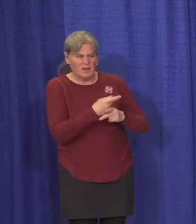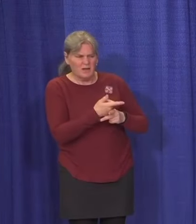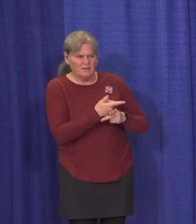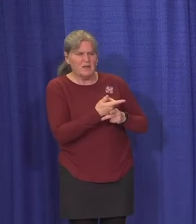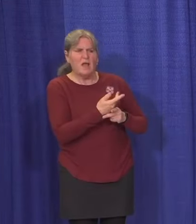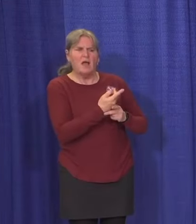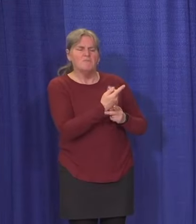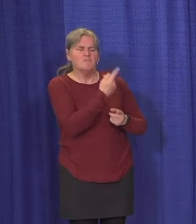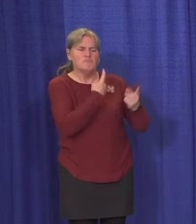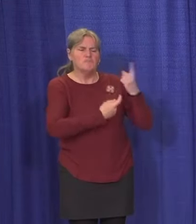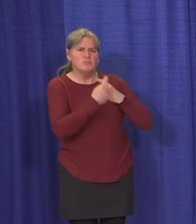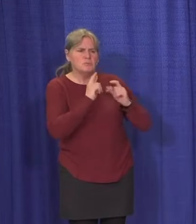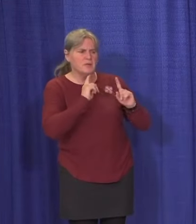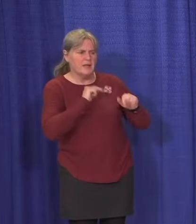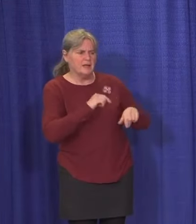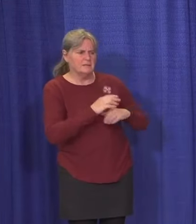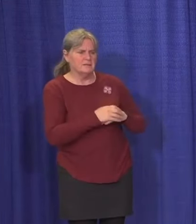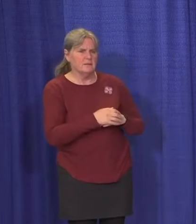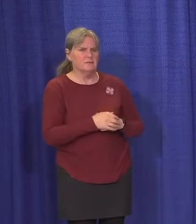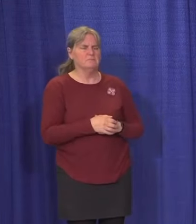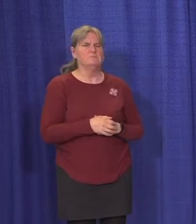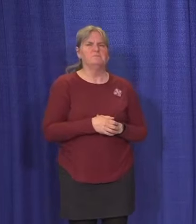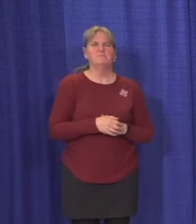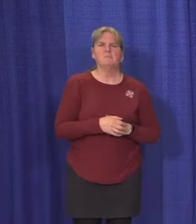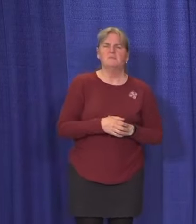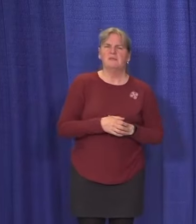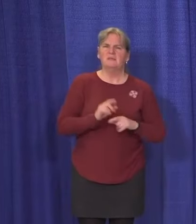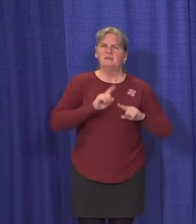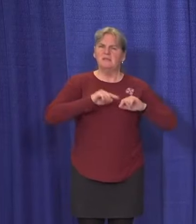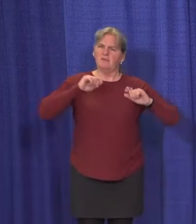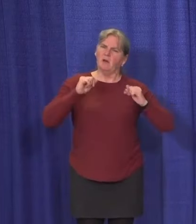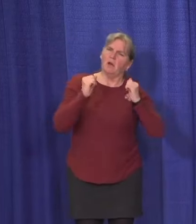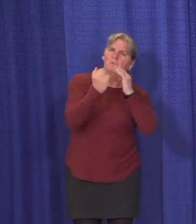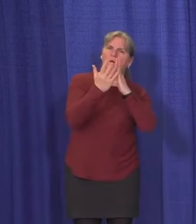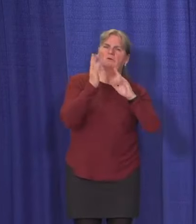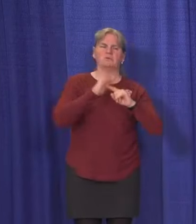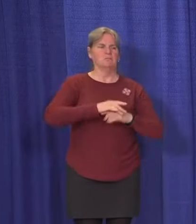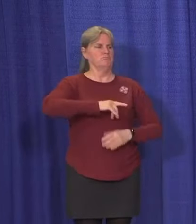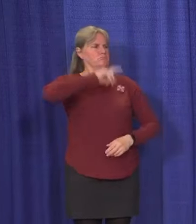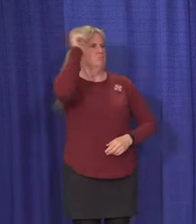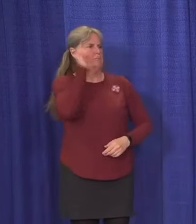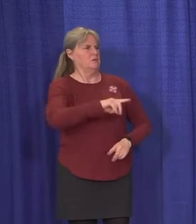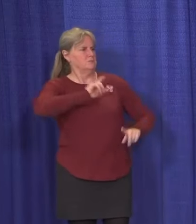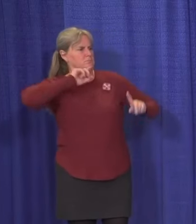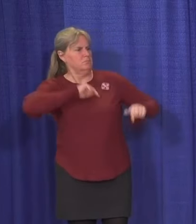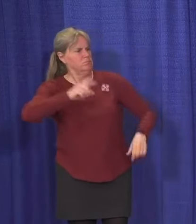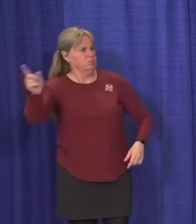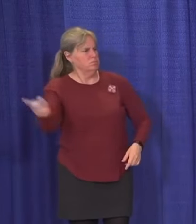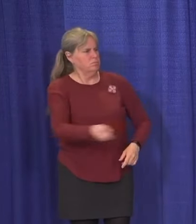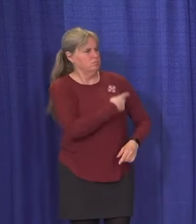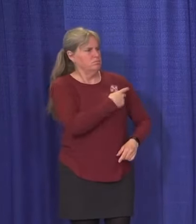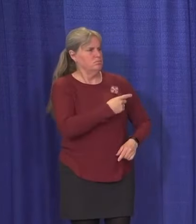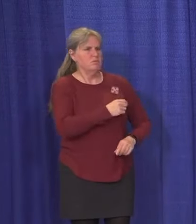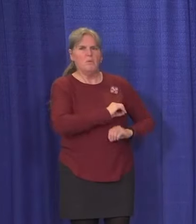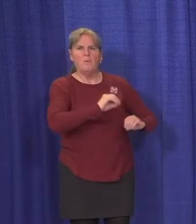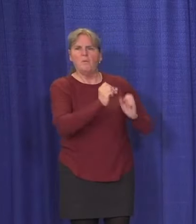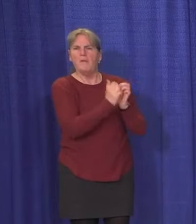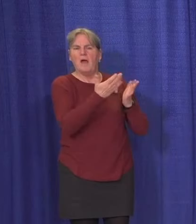And it's more that, rather than saying, you know, you must, or that this vaccine is mandatory, making sure that